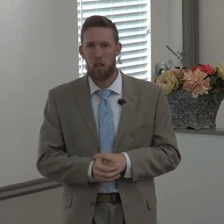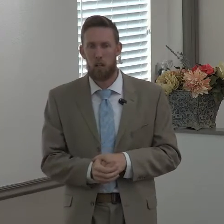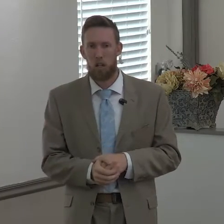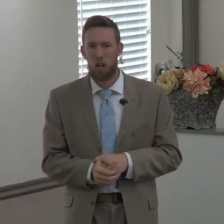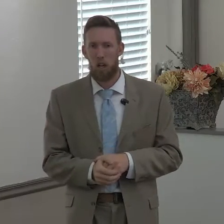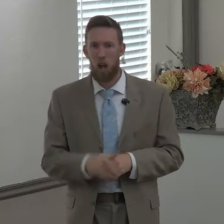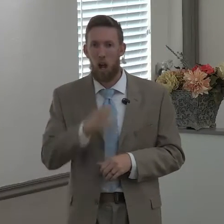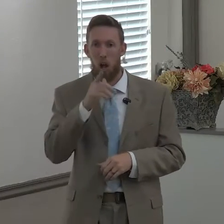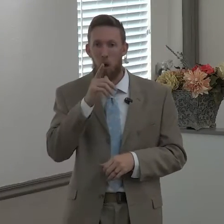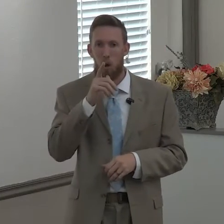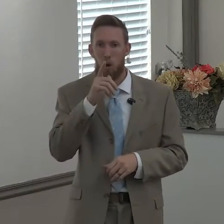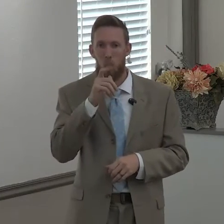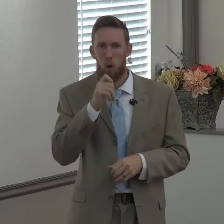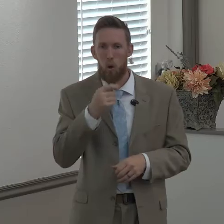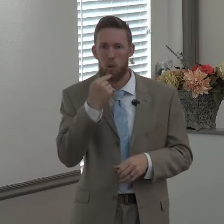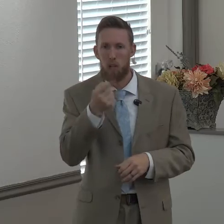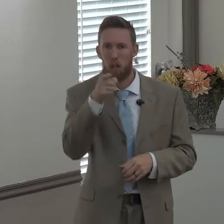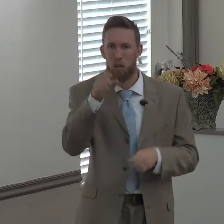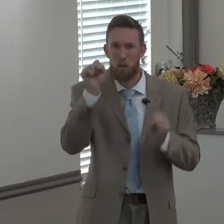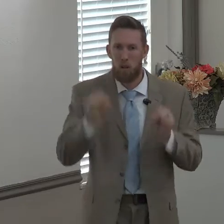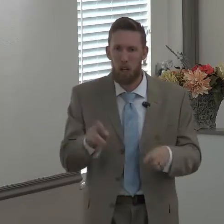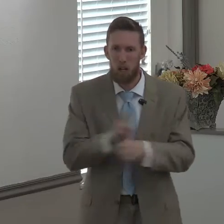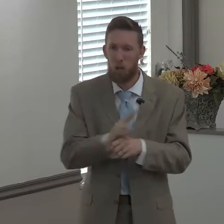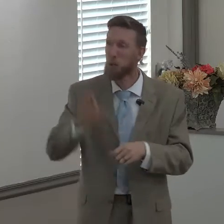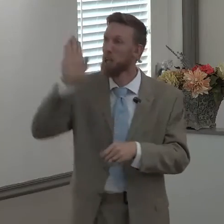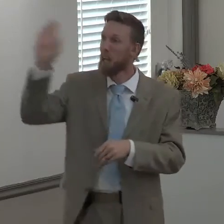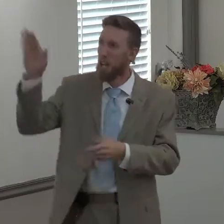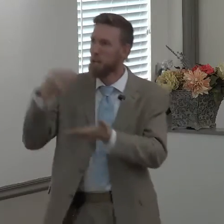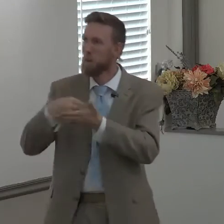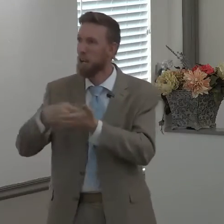beer every once in a while. You don't even need it.